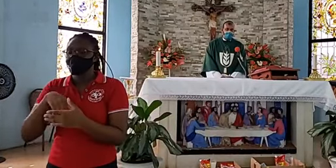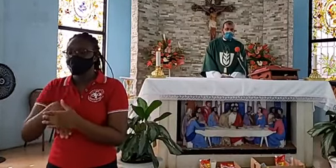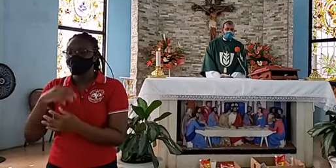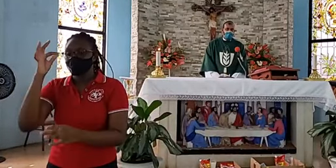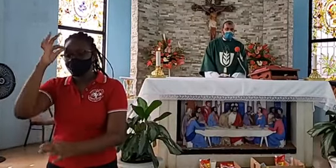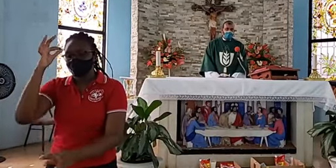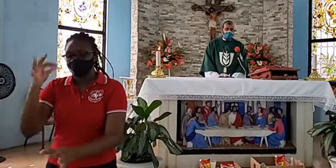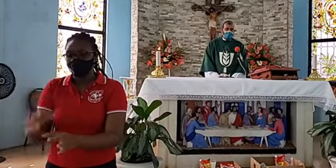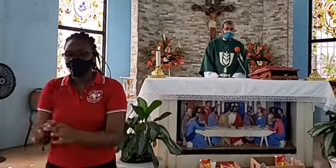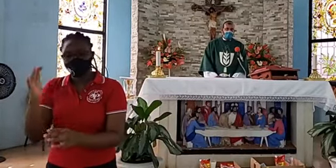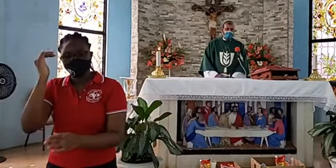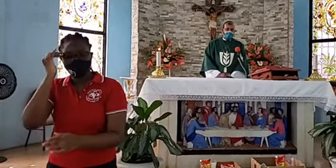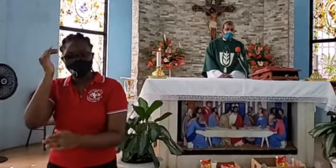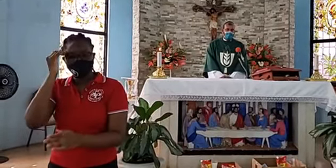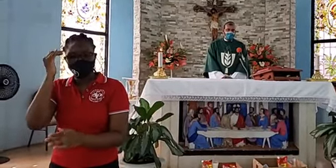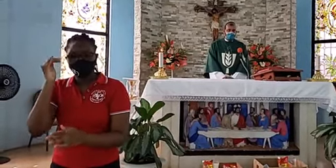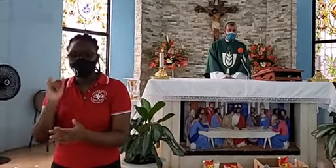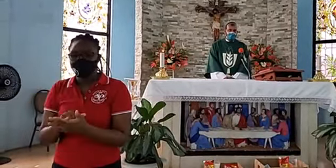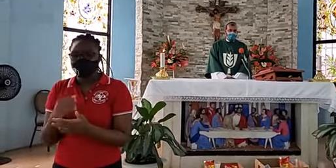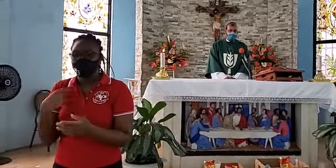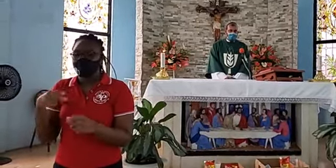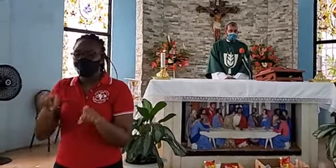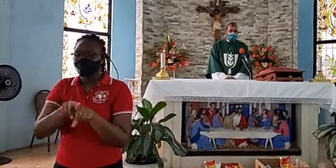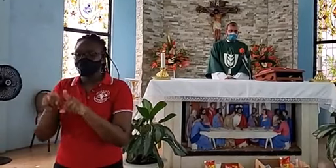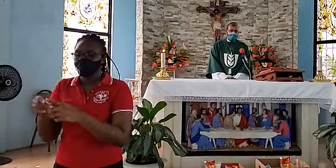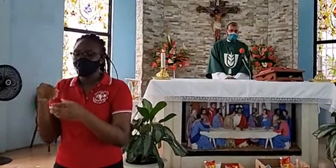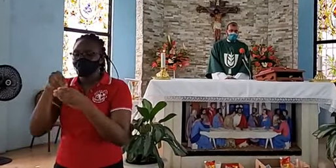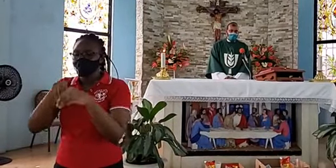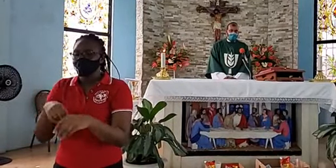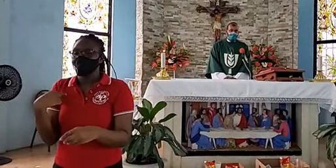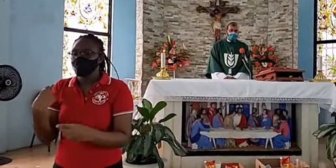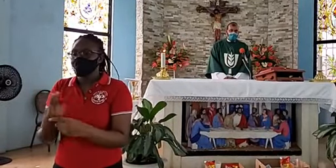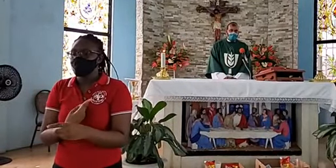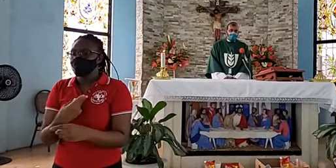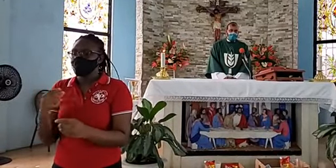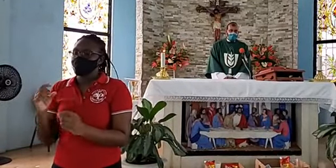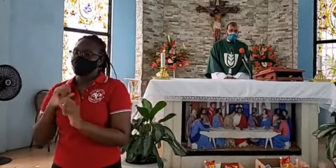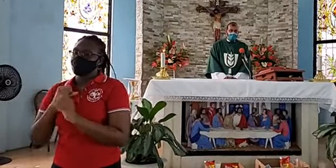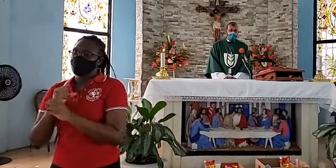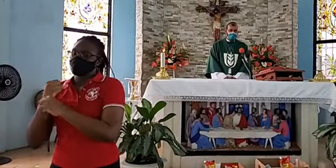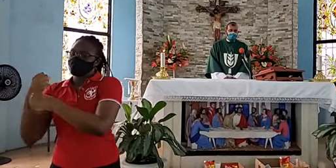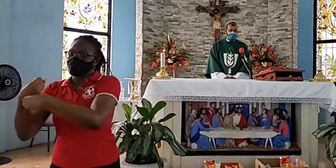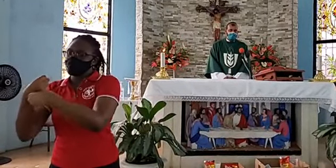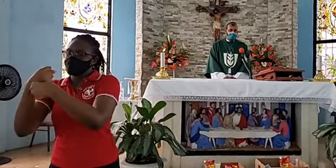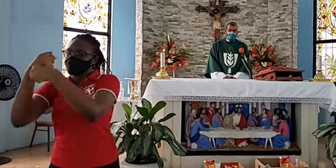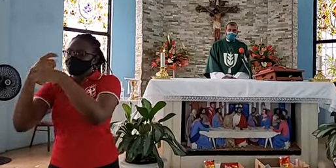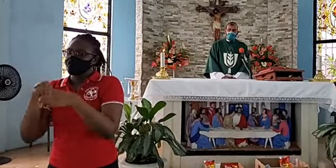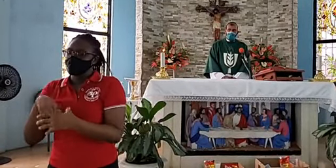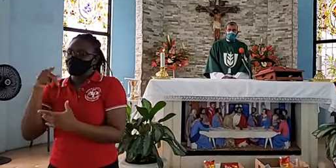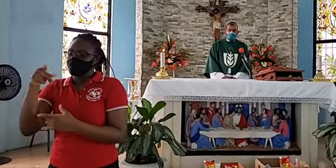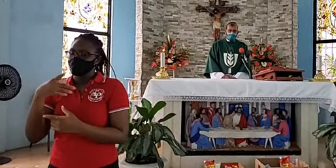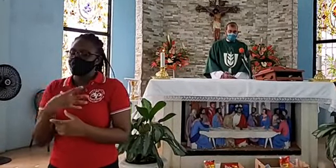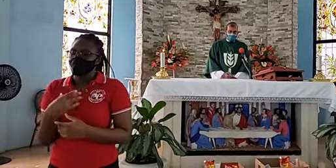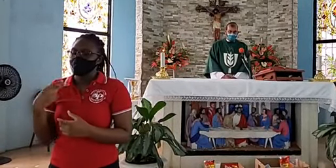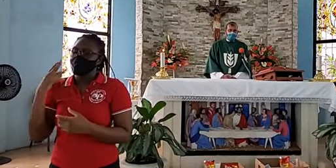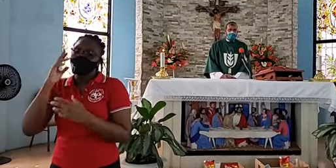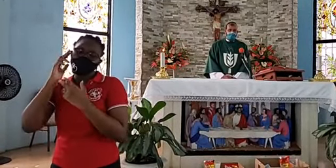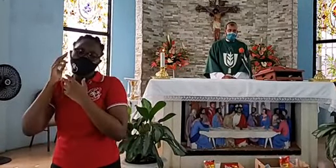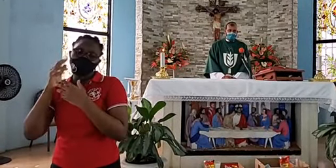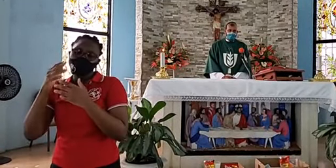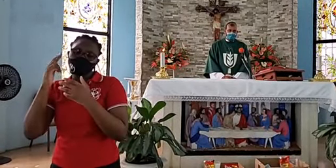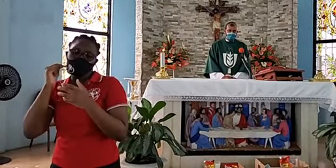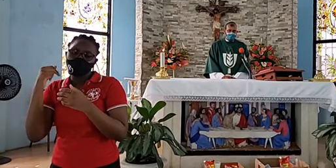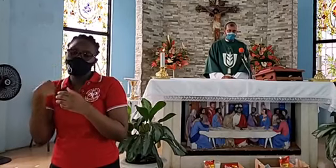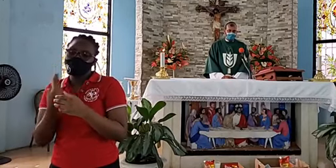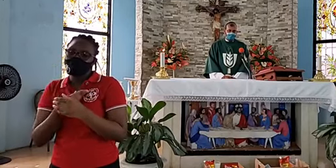faith, knowing that as we place our trust in you, you will answer all our